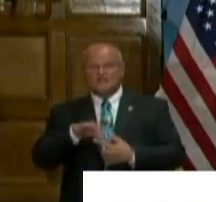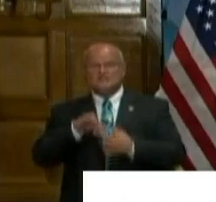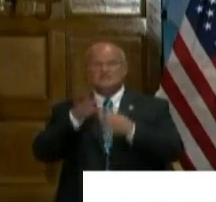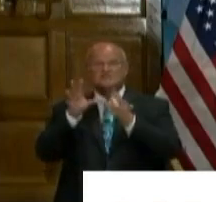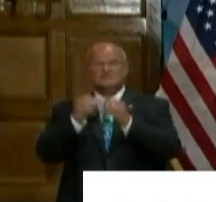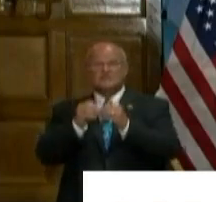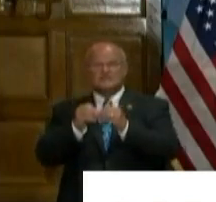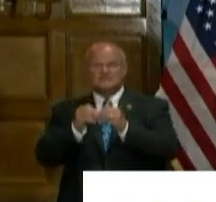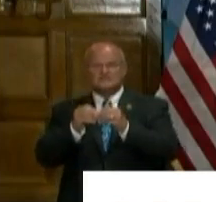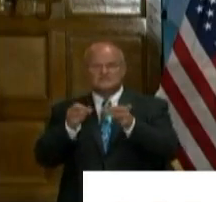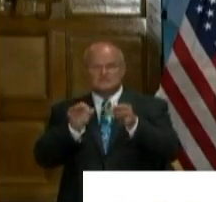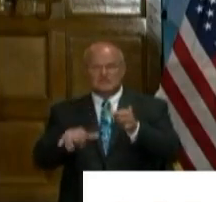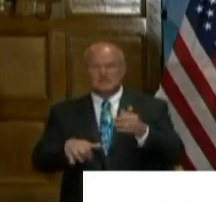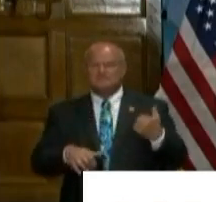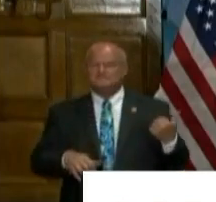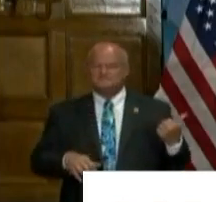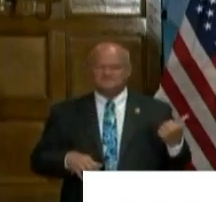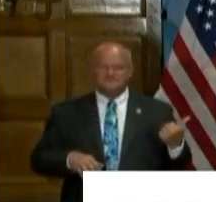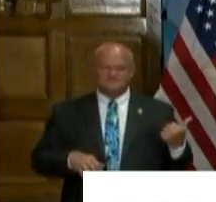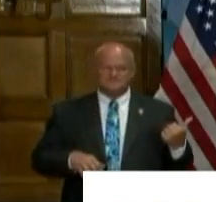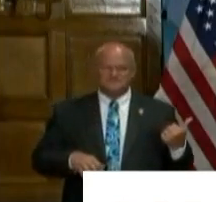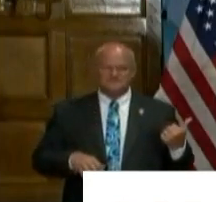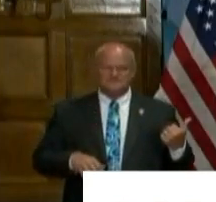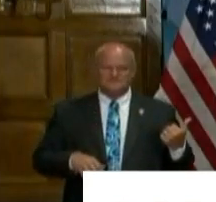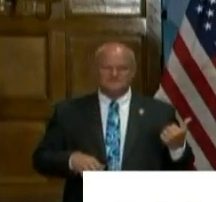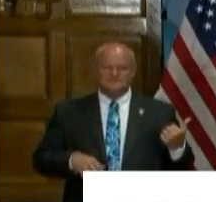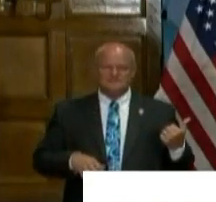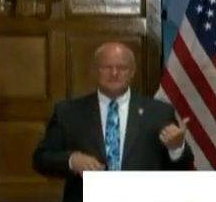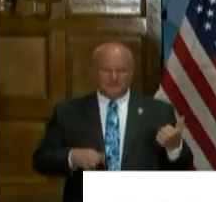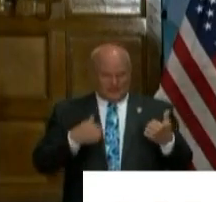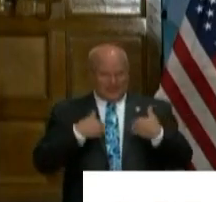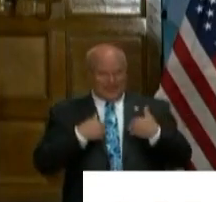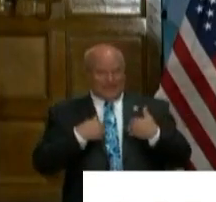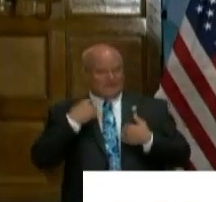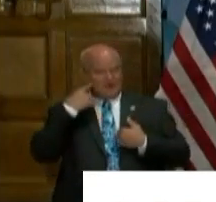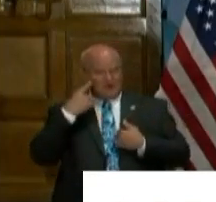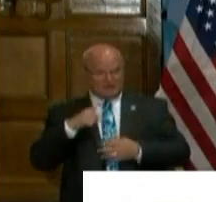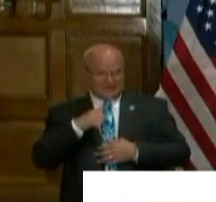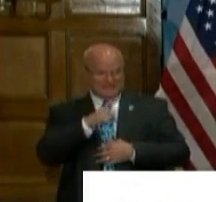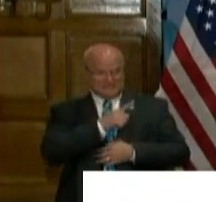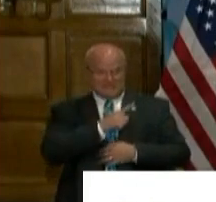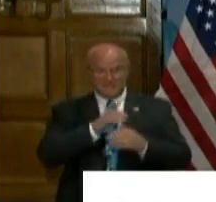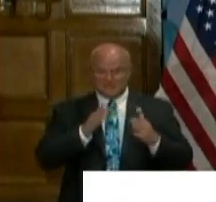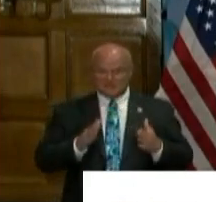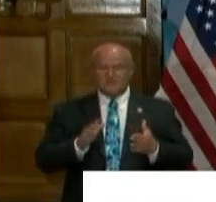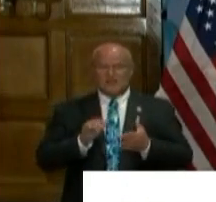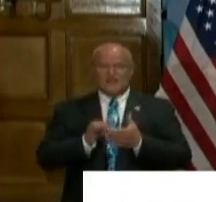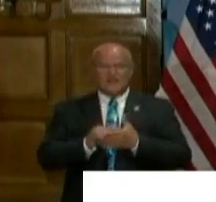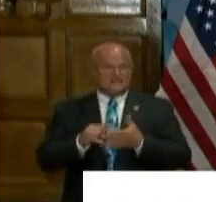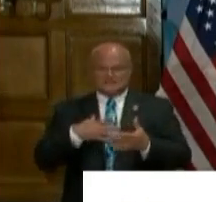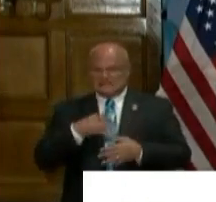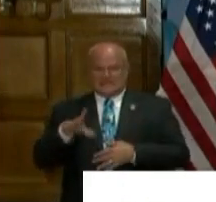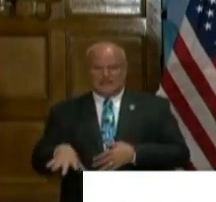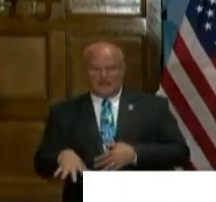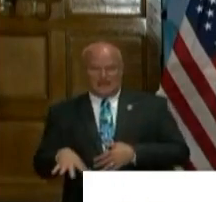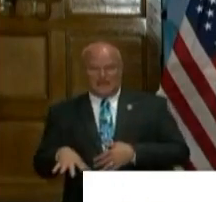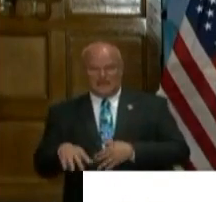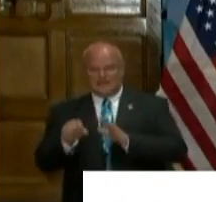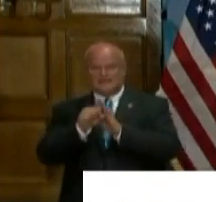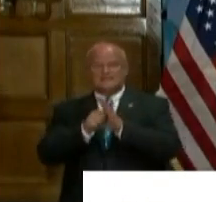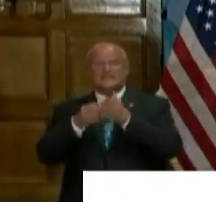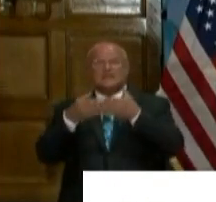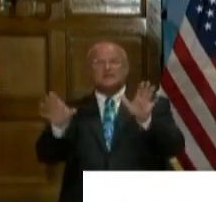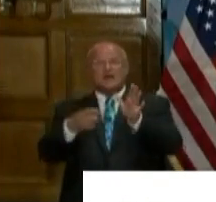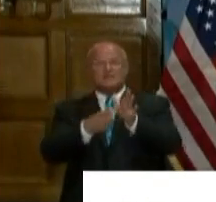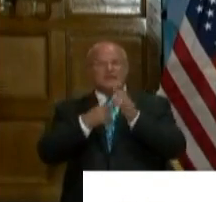do that. Well, I mean, I've heard from legislators that did not like the